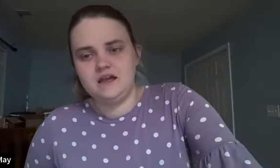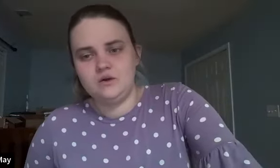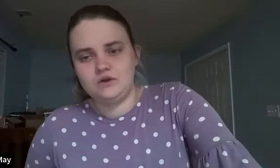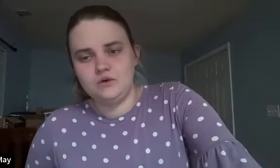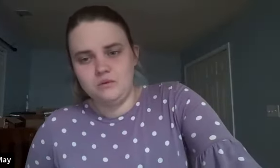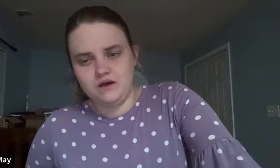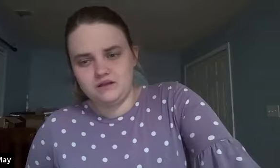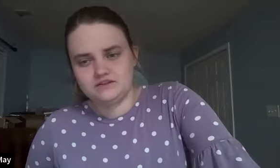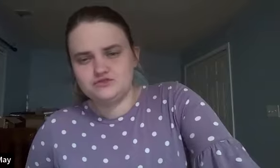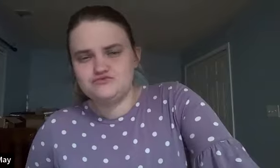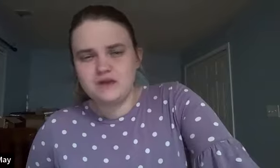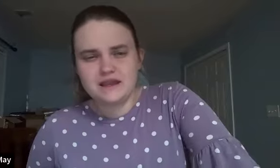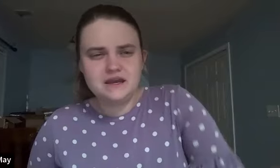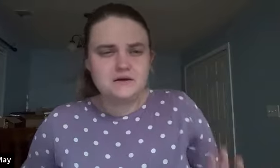Or koala. So